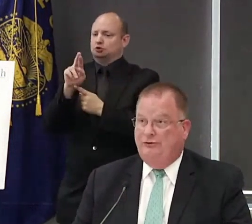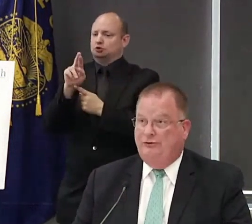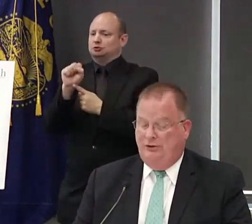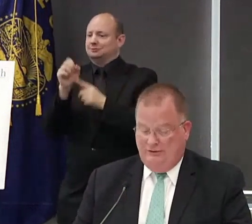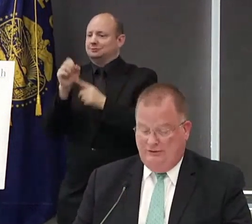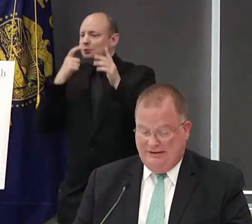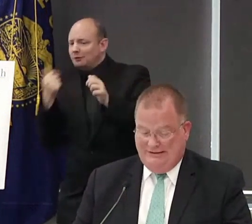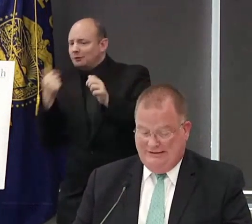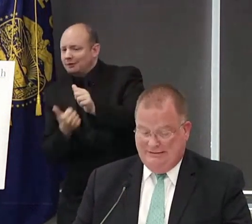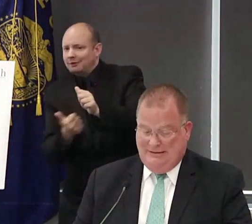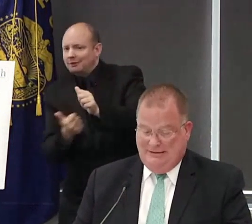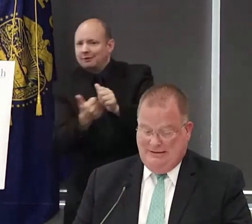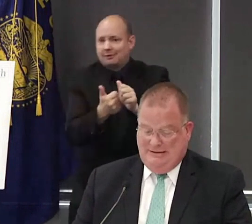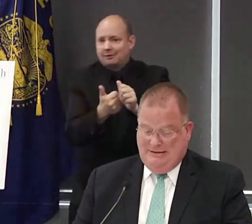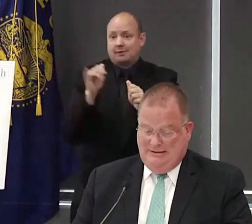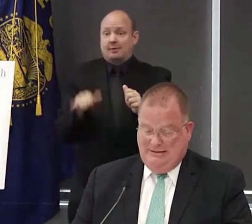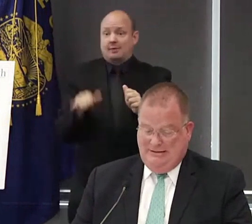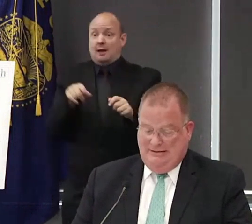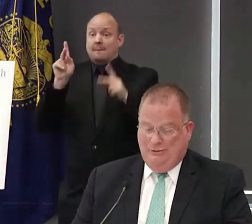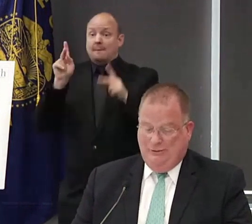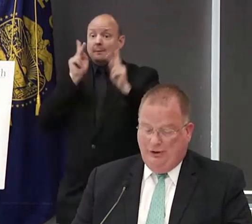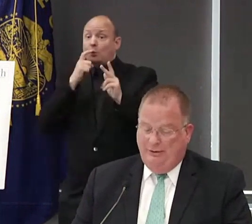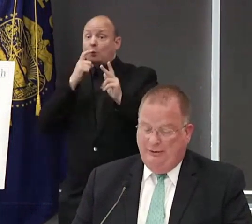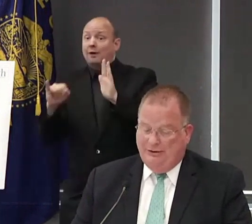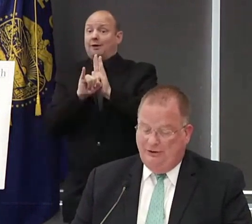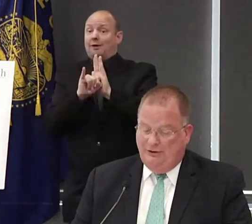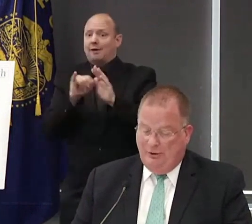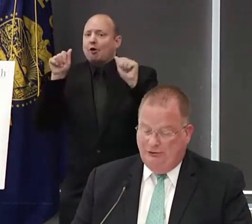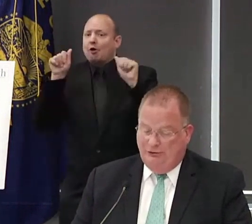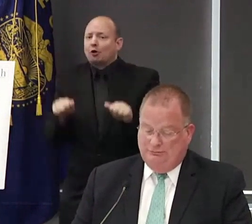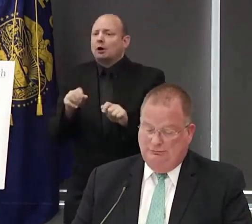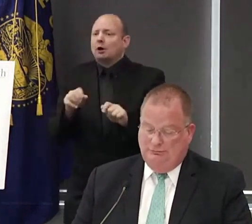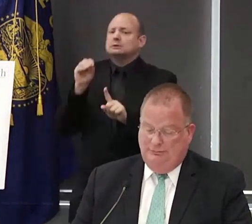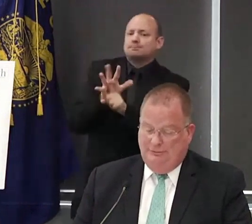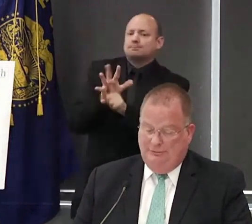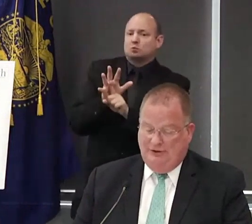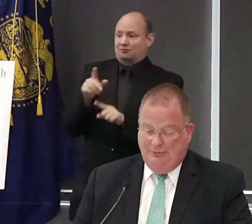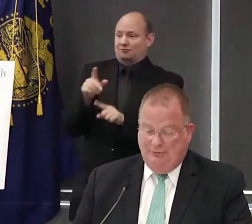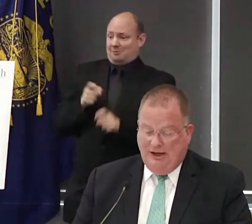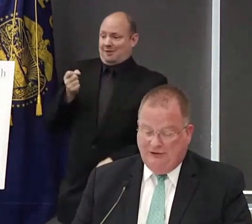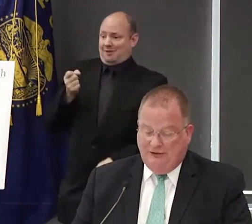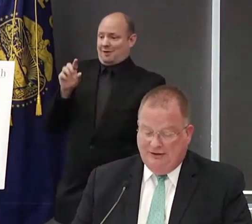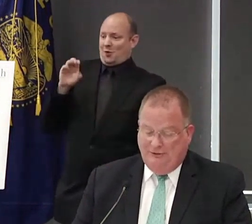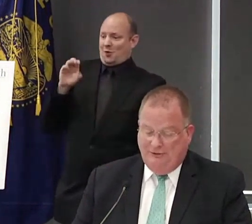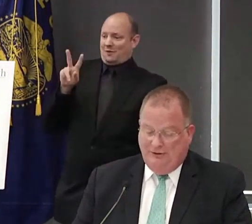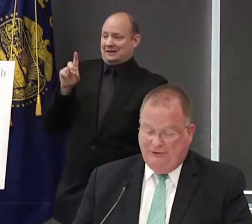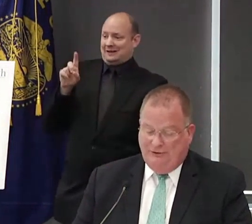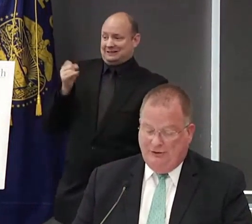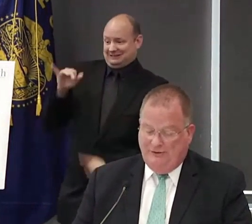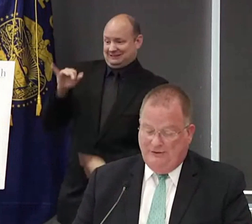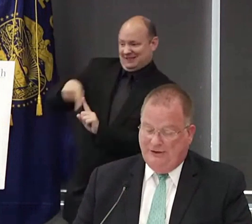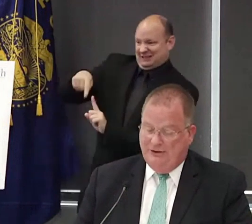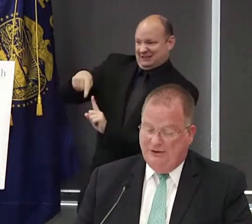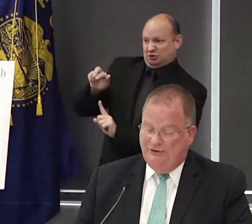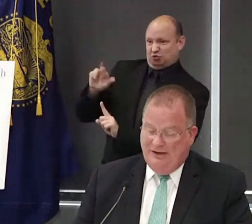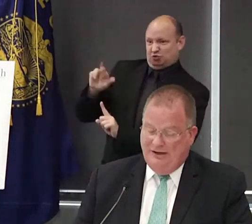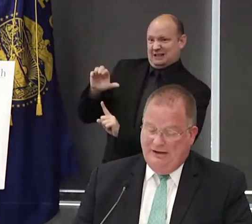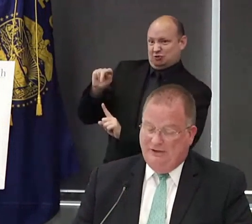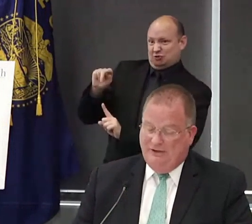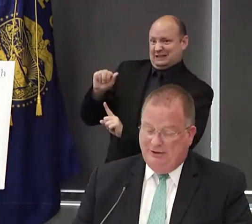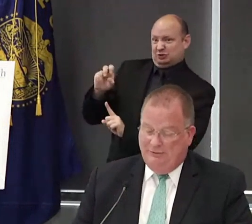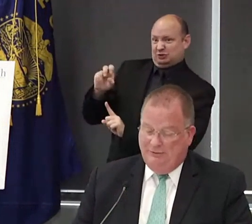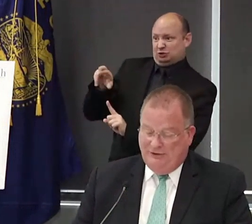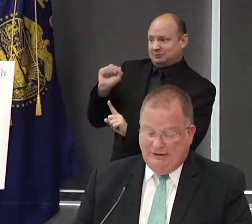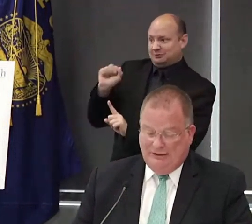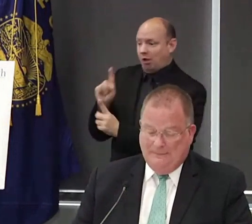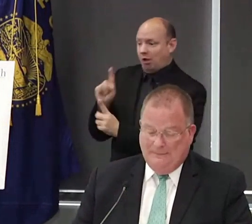exposed to COVID-19. They warn them about their exposure, tell them to isolate themselves so they don't infect others